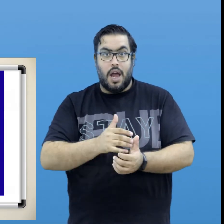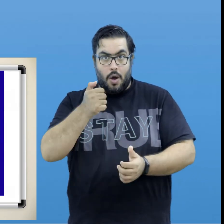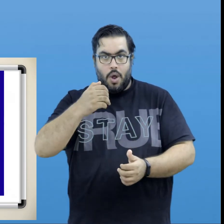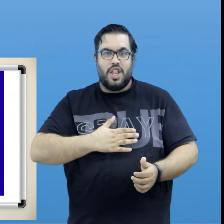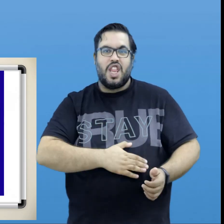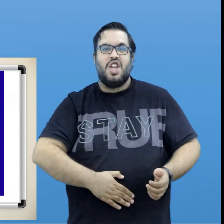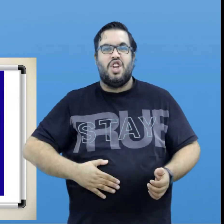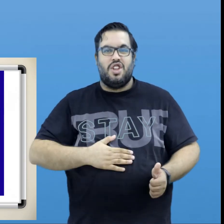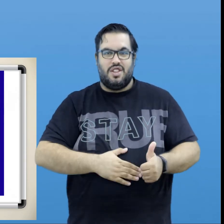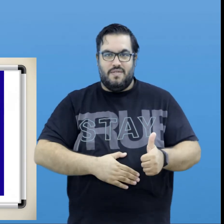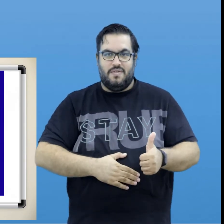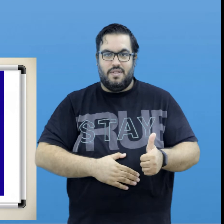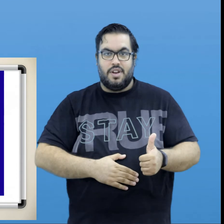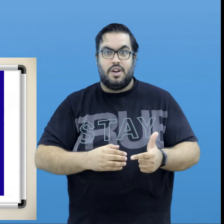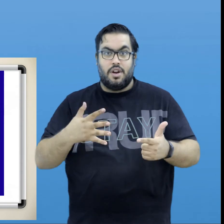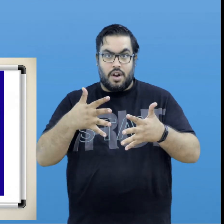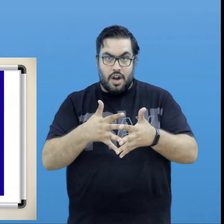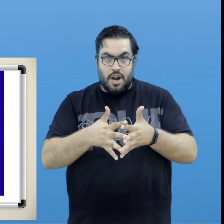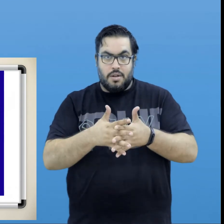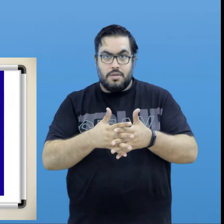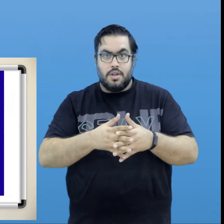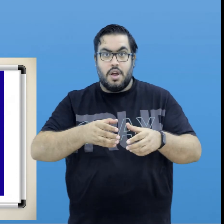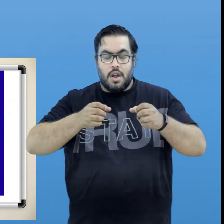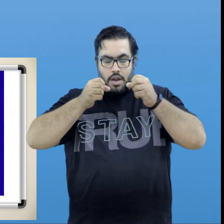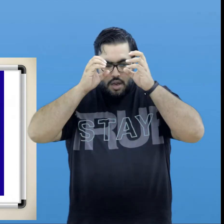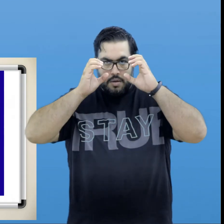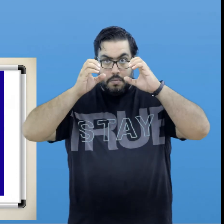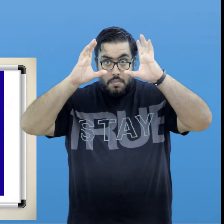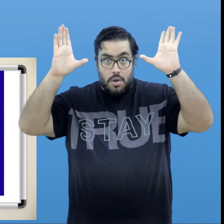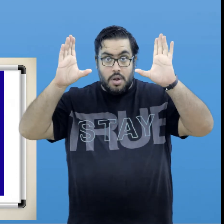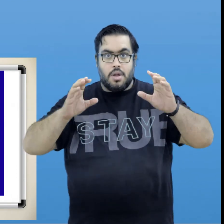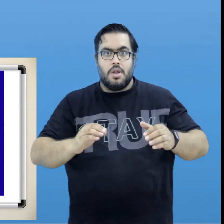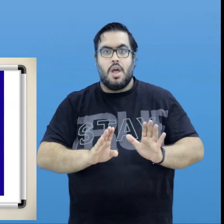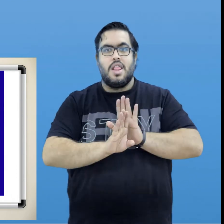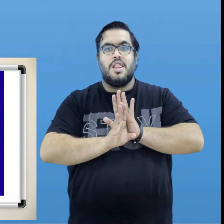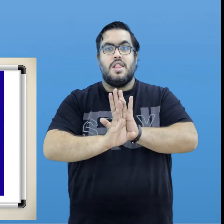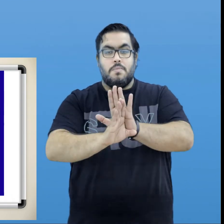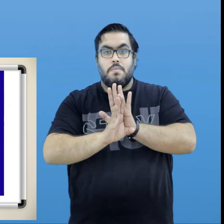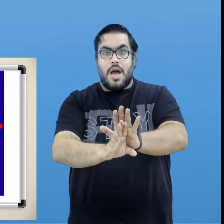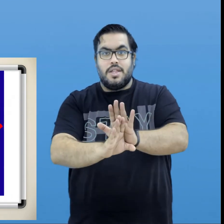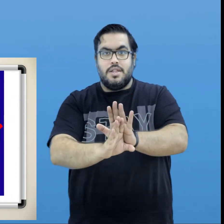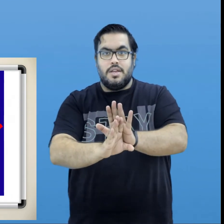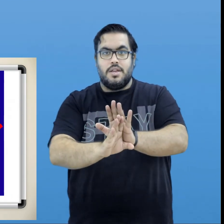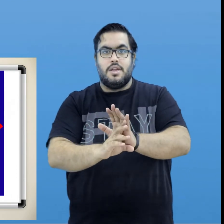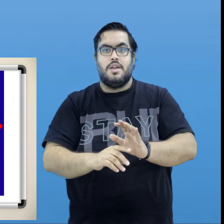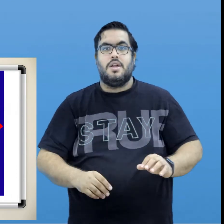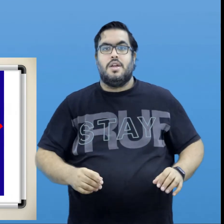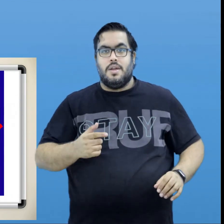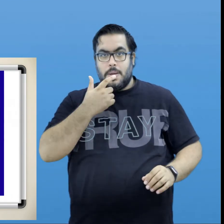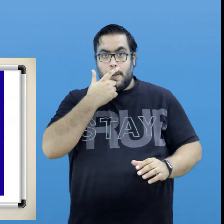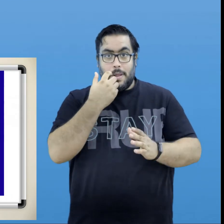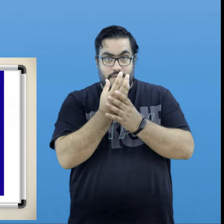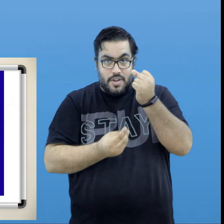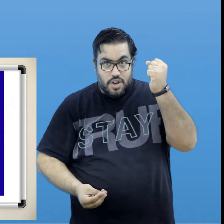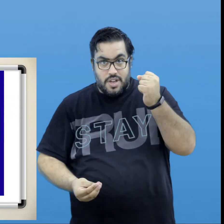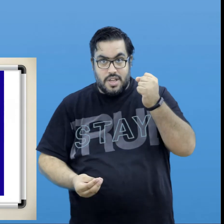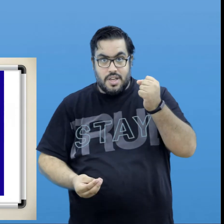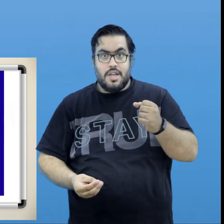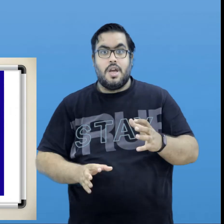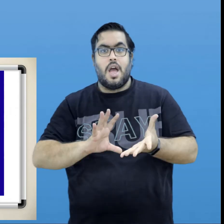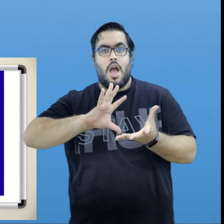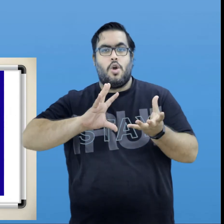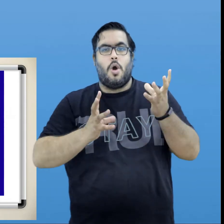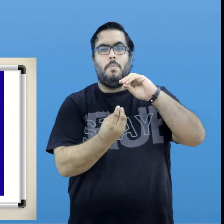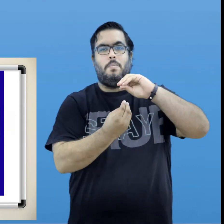digestive, crammed, caffeine, combat, deficiency, and comprise. The first sentence